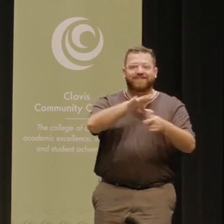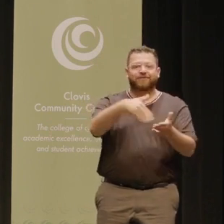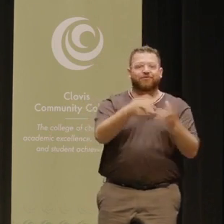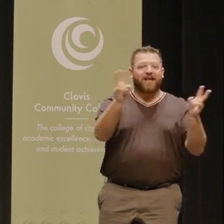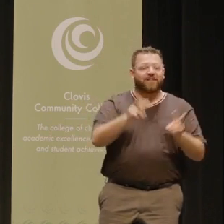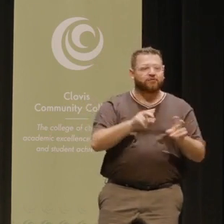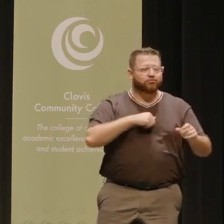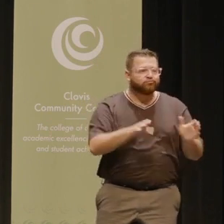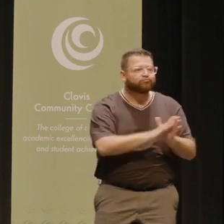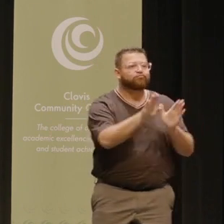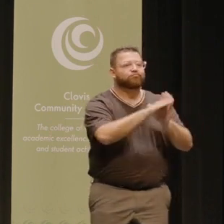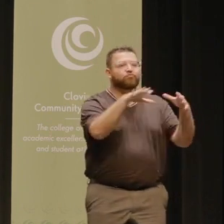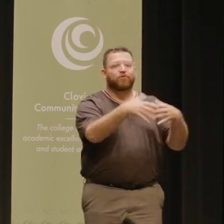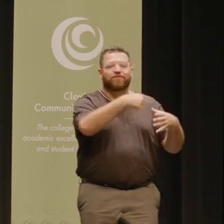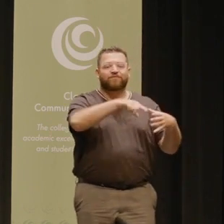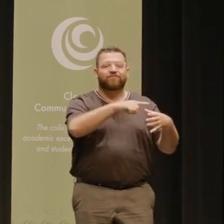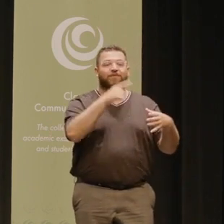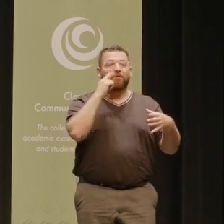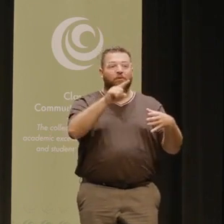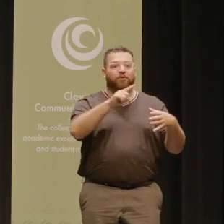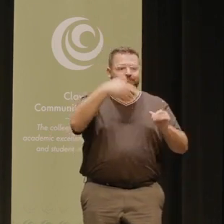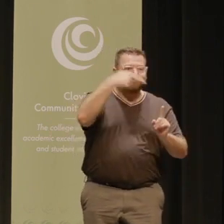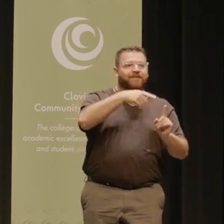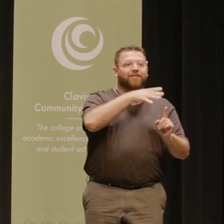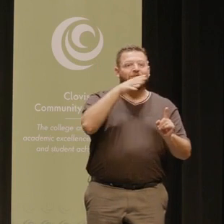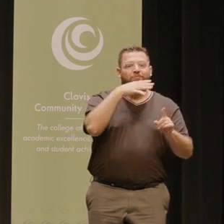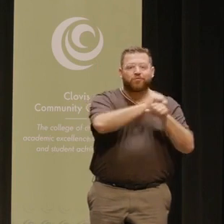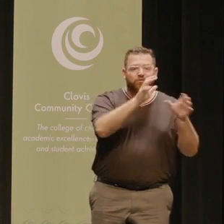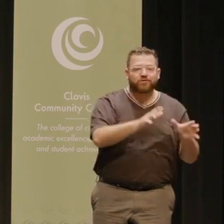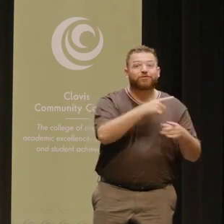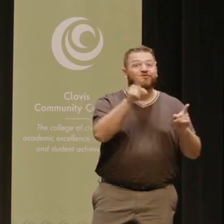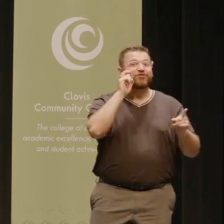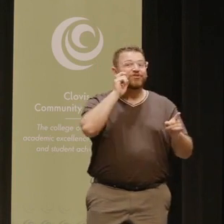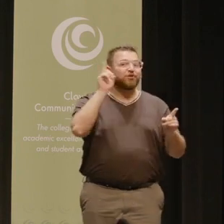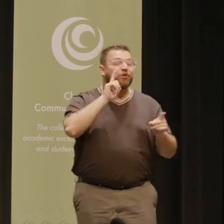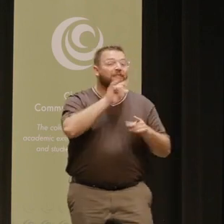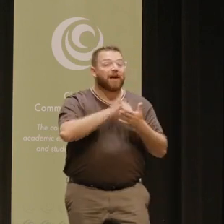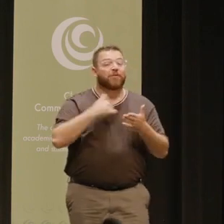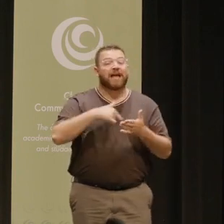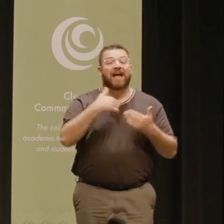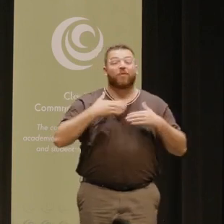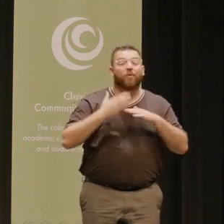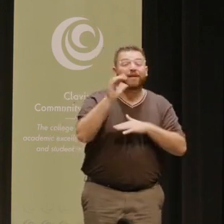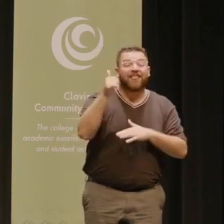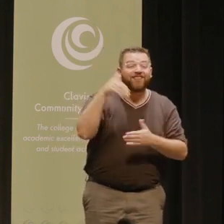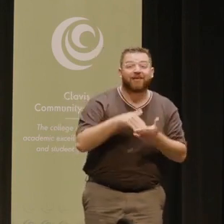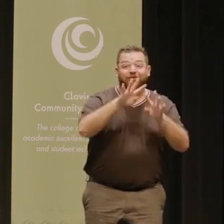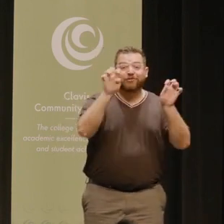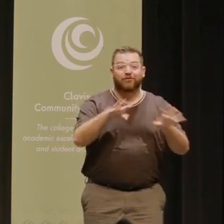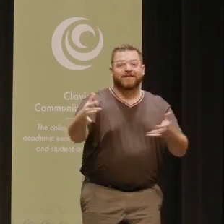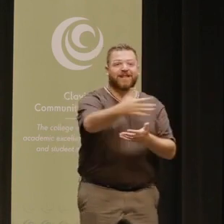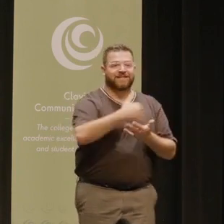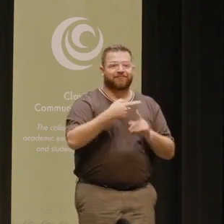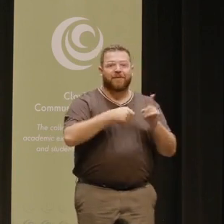workforce around farm workers and upskilling farm workers. And you just heard that we have over 10,000 surveys for farm workers. Now,